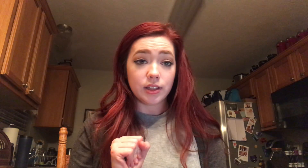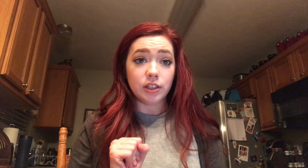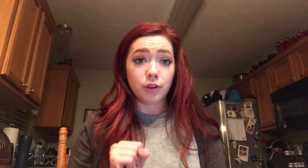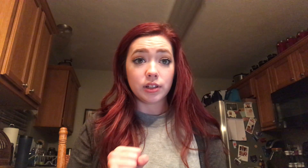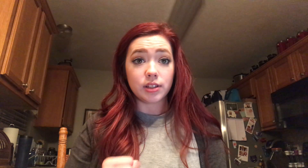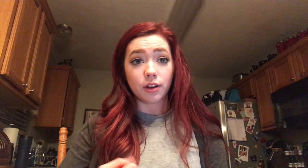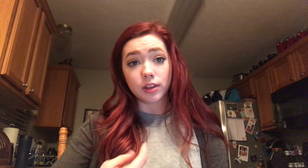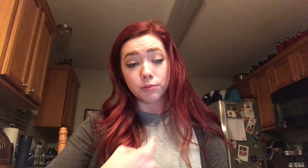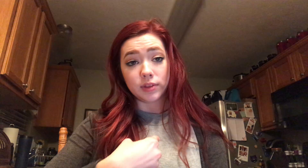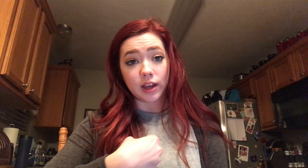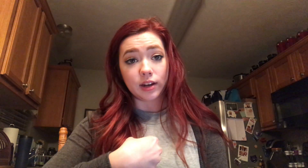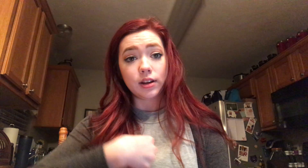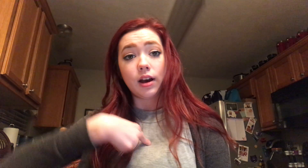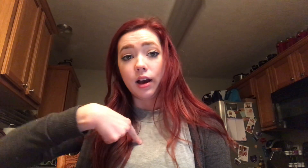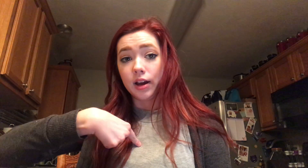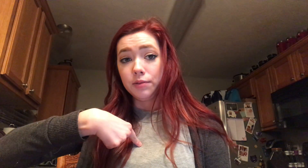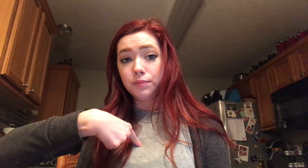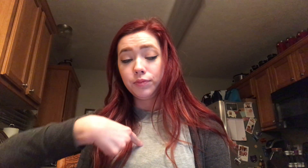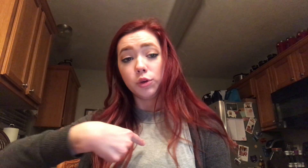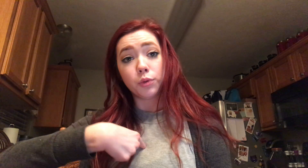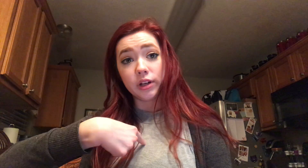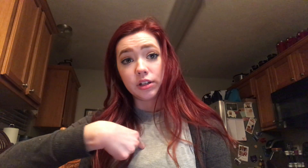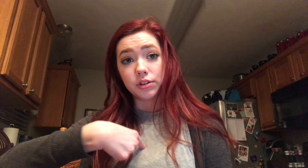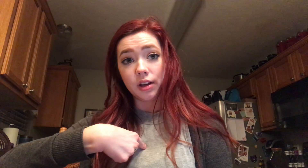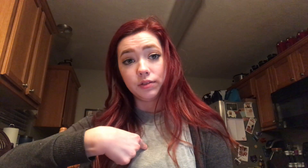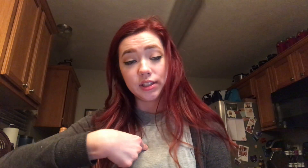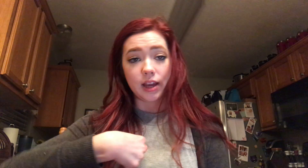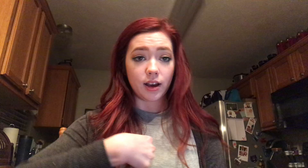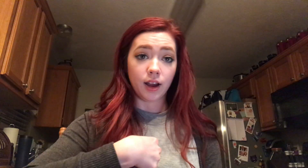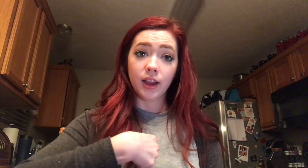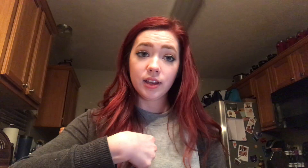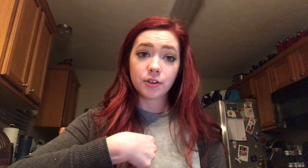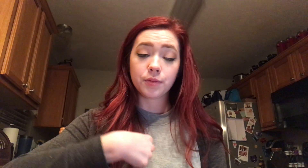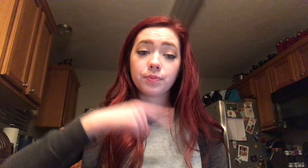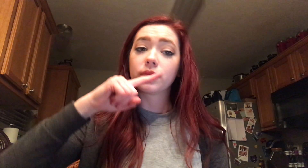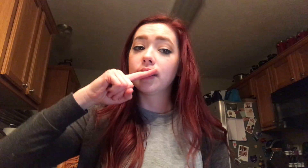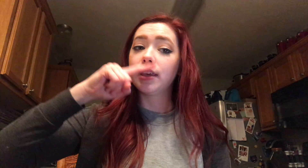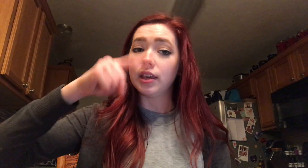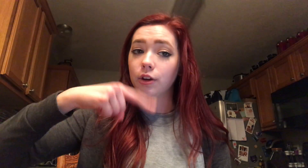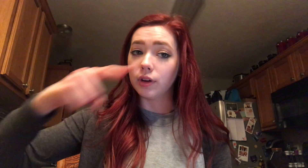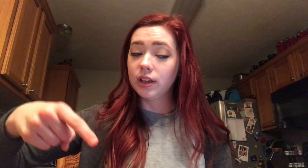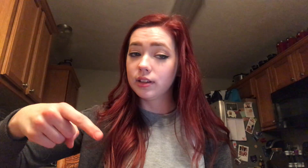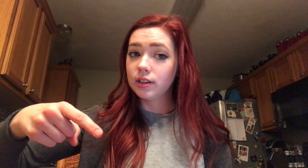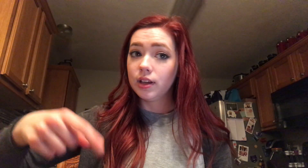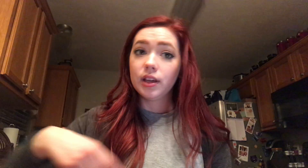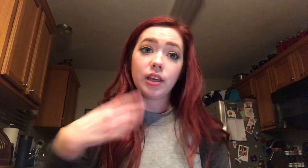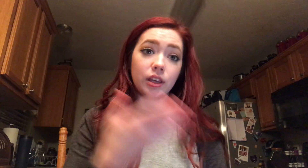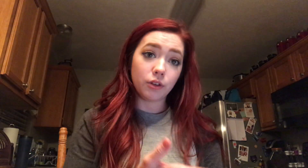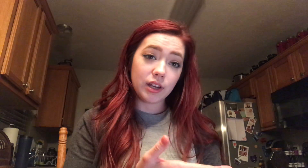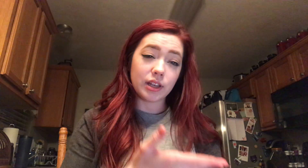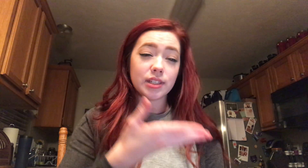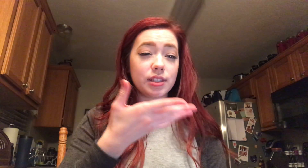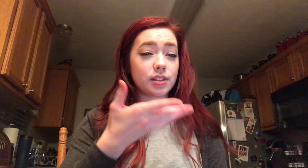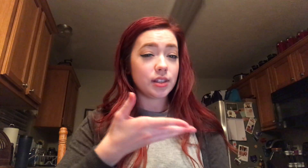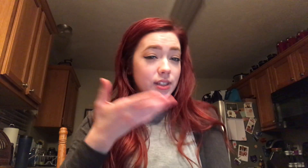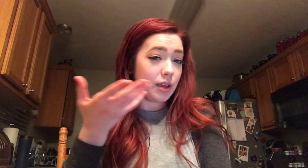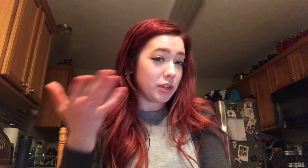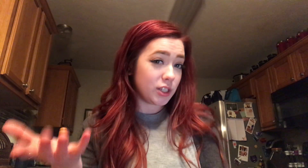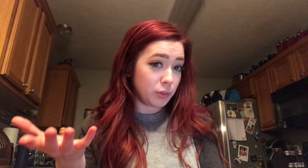Then you could tell them that you point to yourself to say I. Hearing. Hearing is the same as